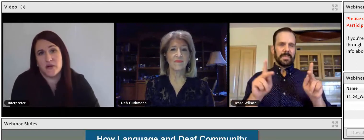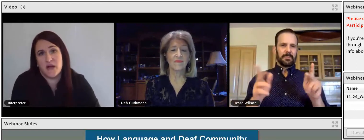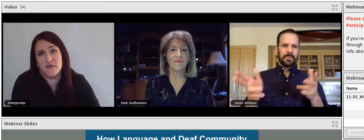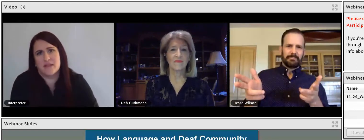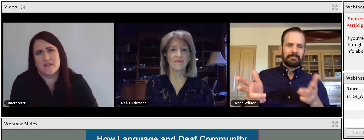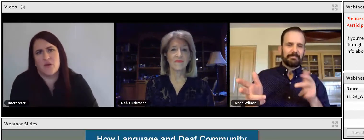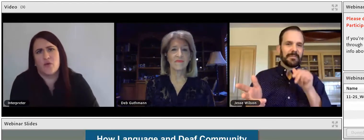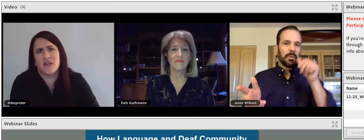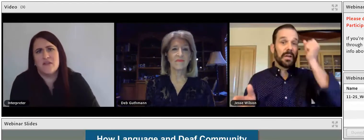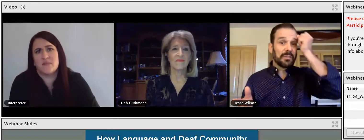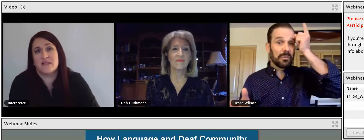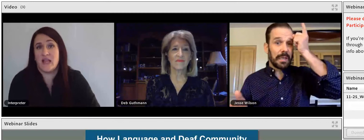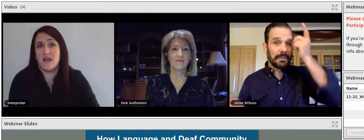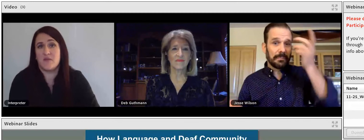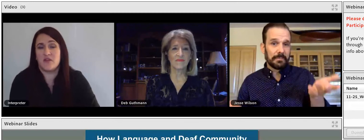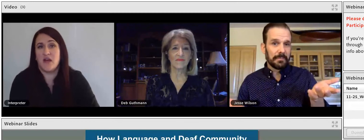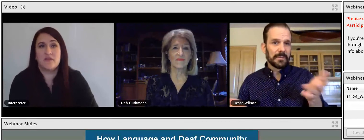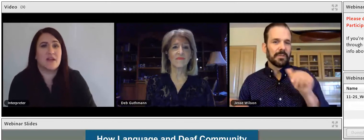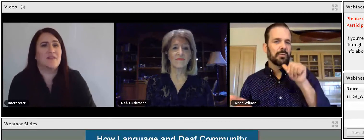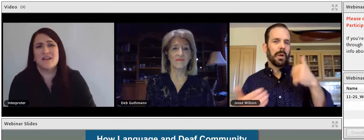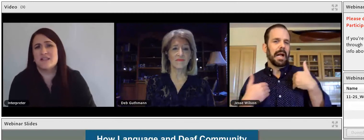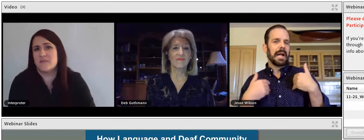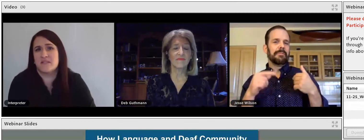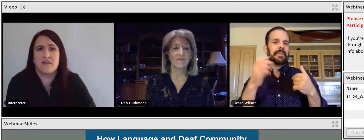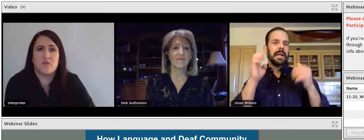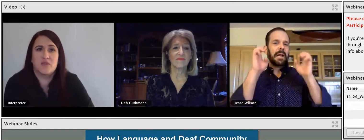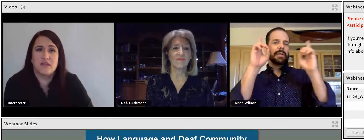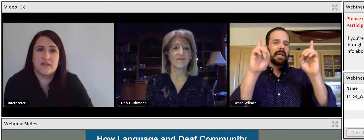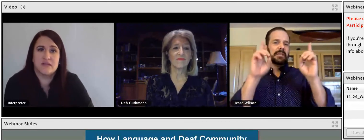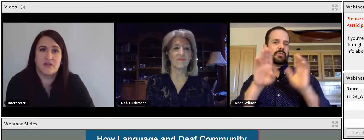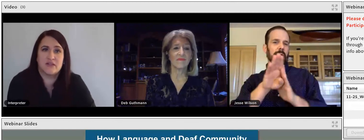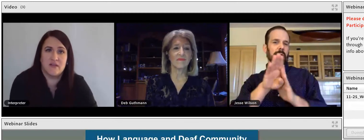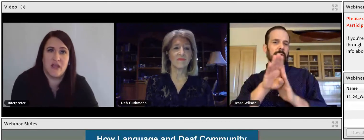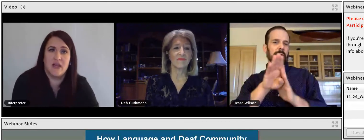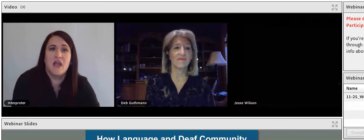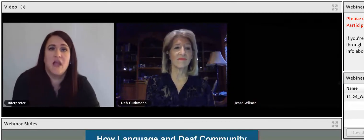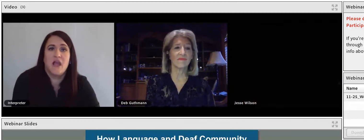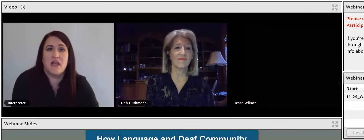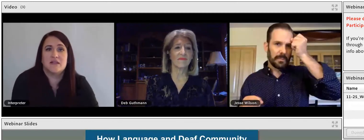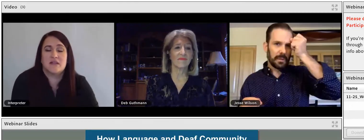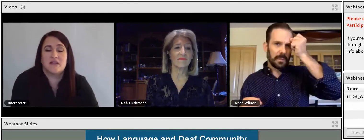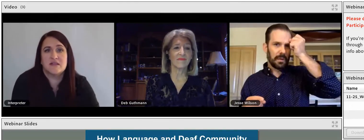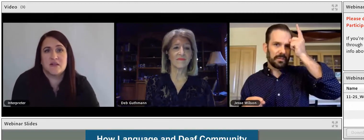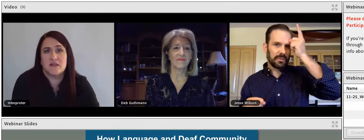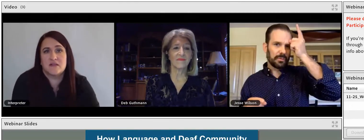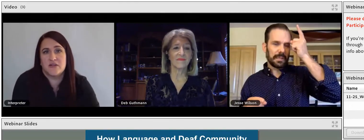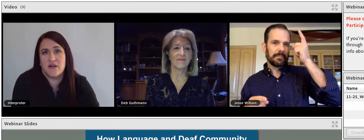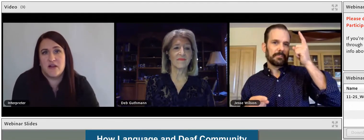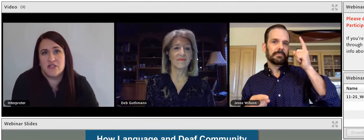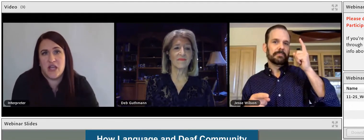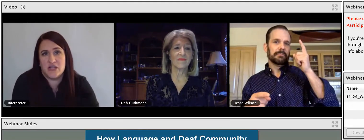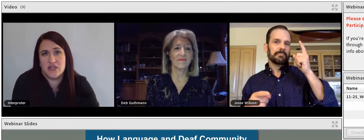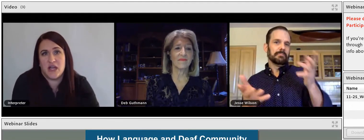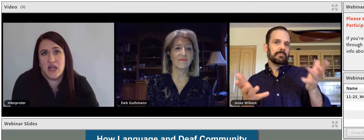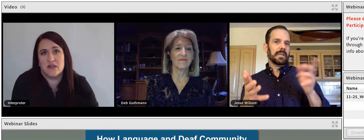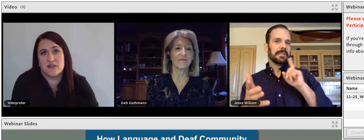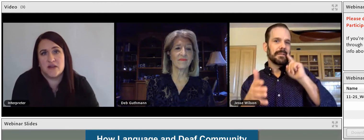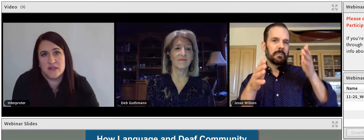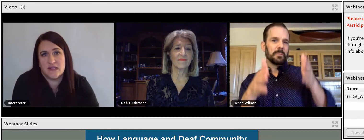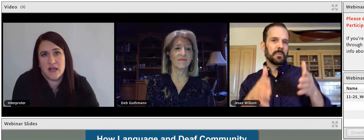essentially cannot be successful in recovery. And so, or even if somebody says, hey, I'm in recovery, a lot of times the deaf community doesn't understand that. And that centers